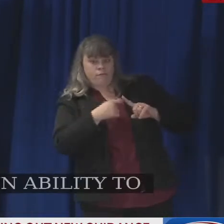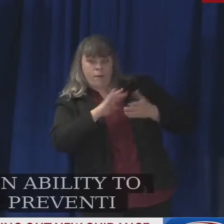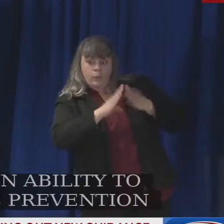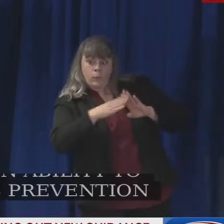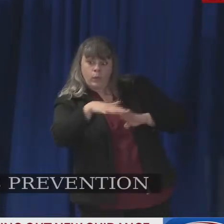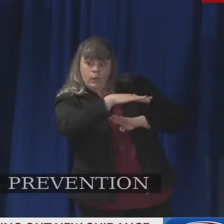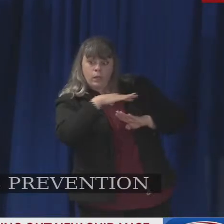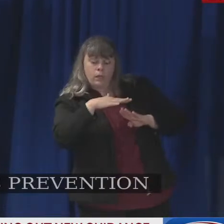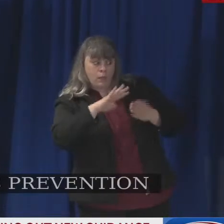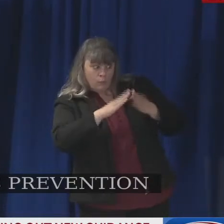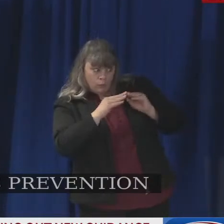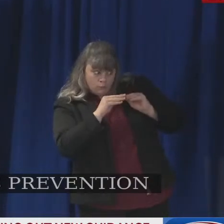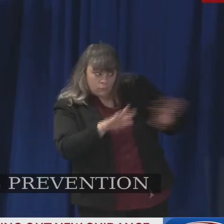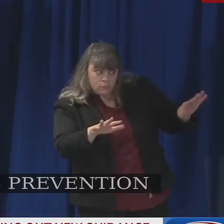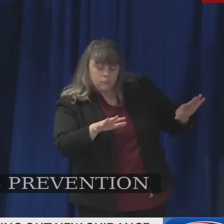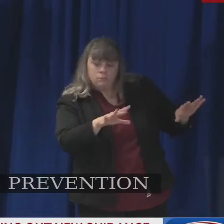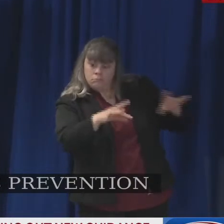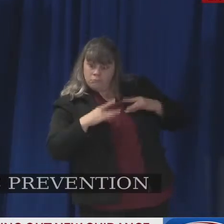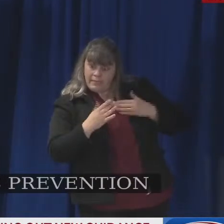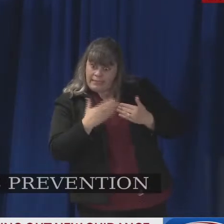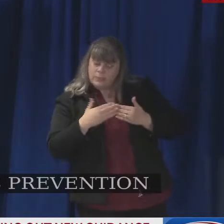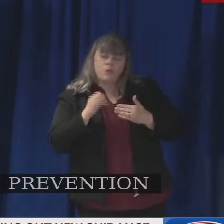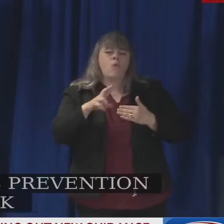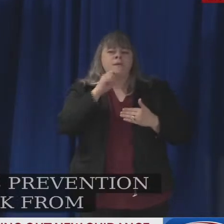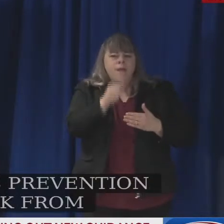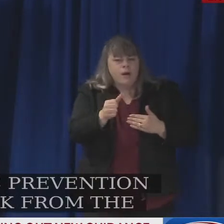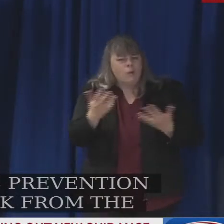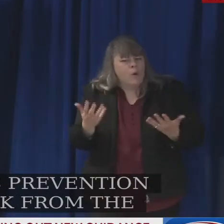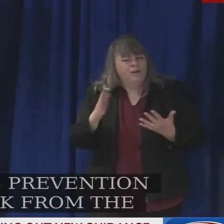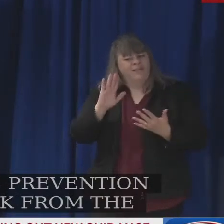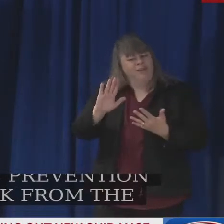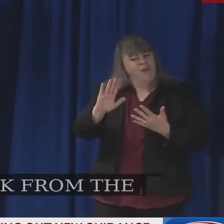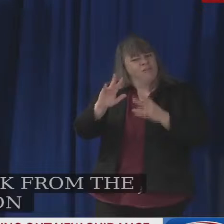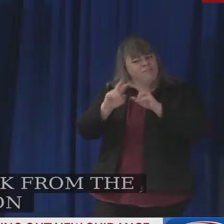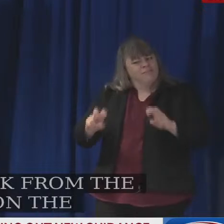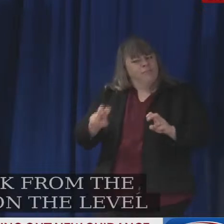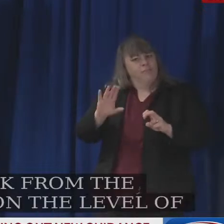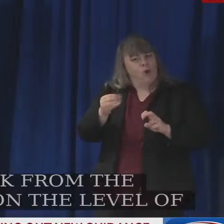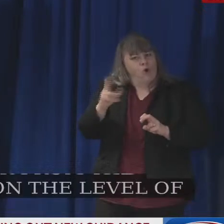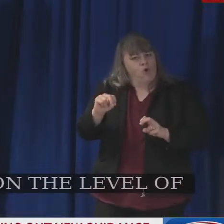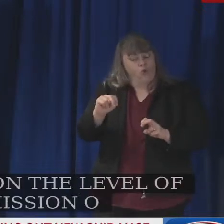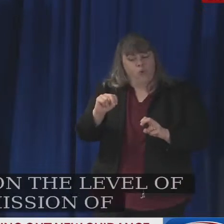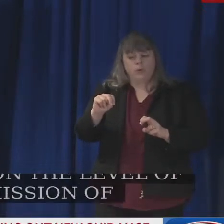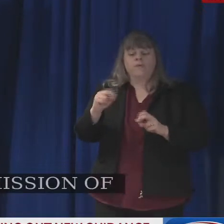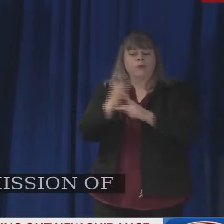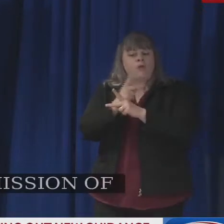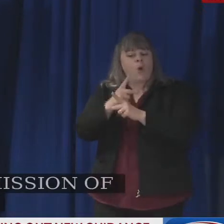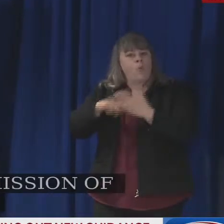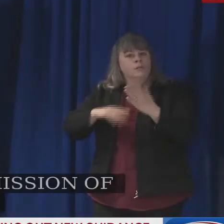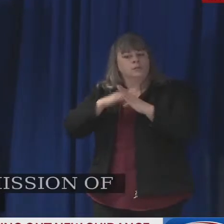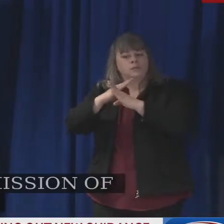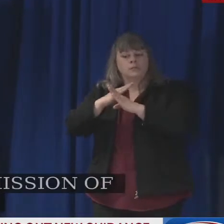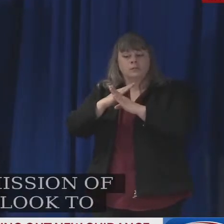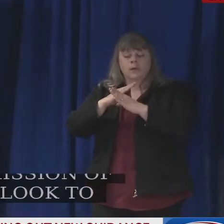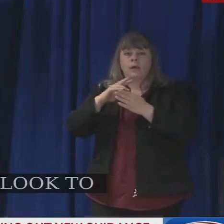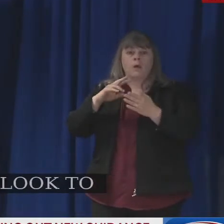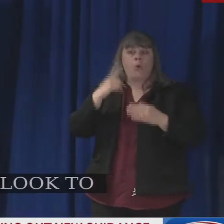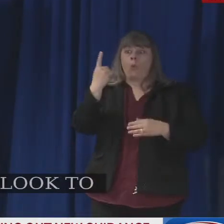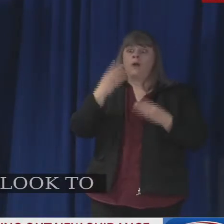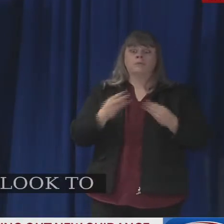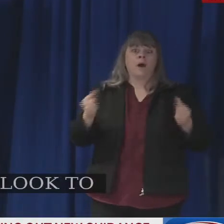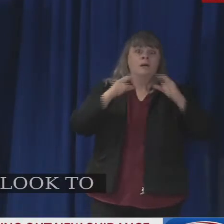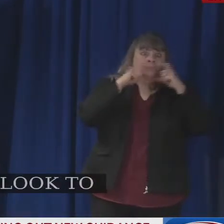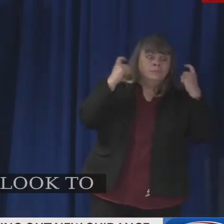community transmission of COVID-19, and then look to implement the various prevention strategies. It's not all about face masks. It's not all